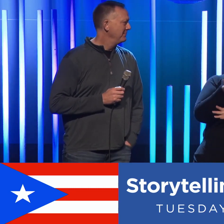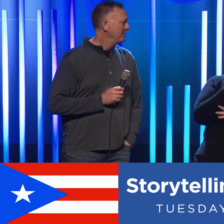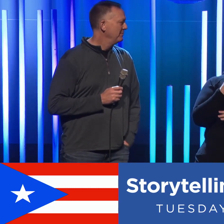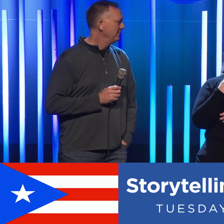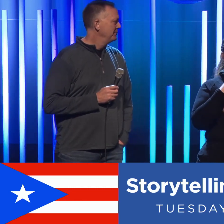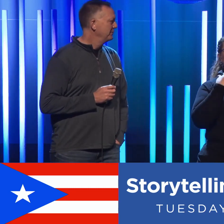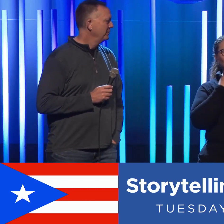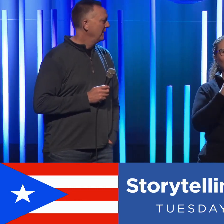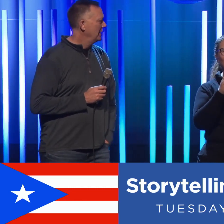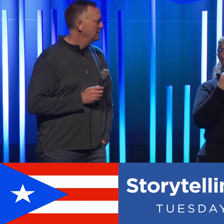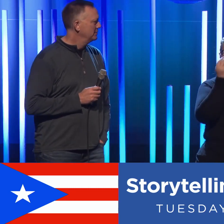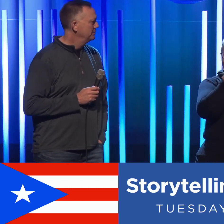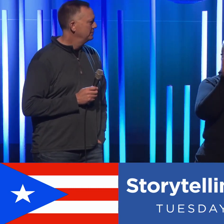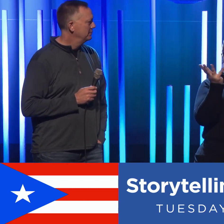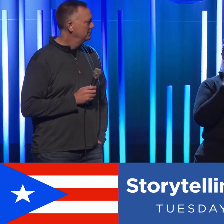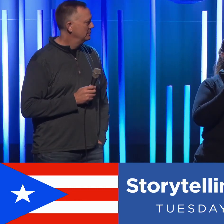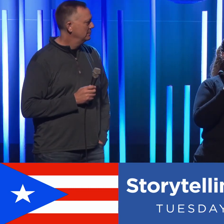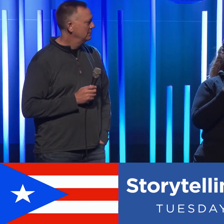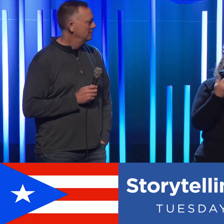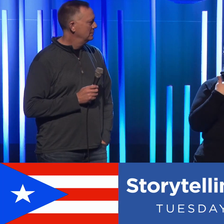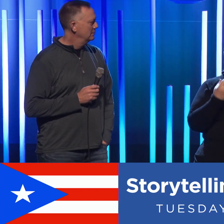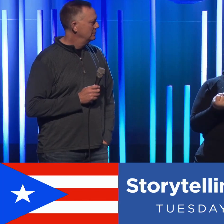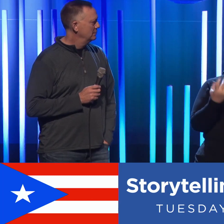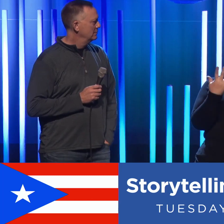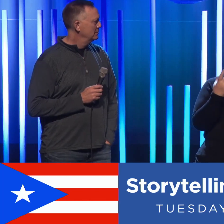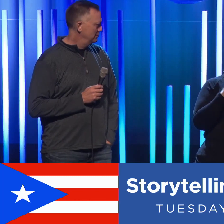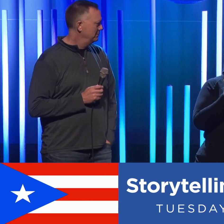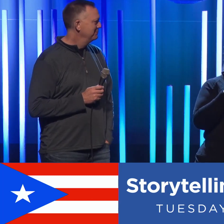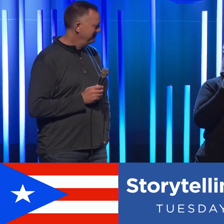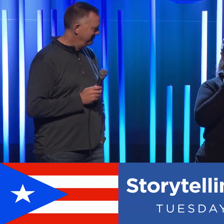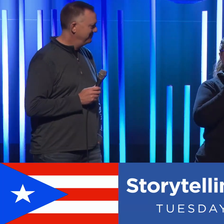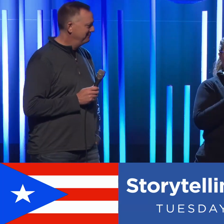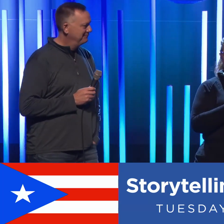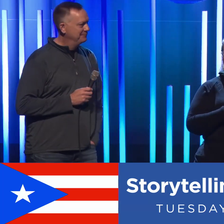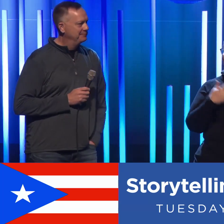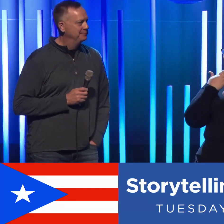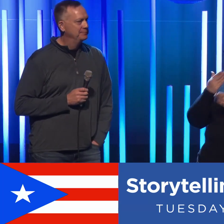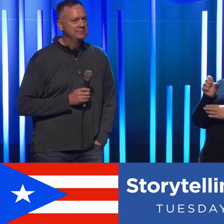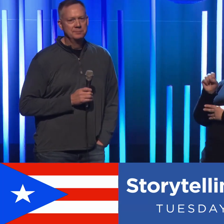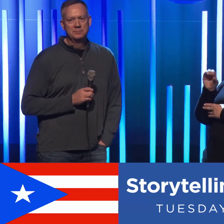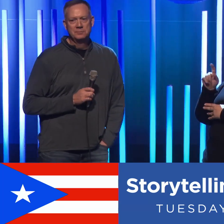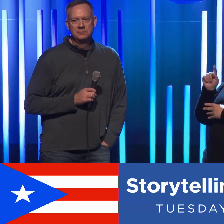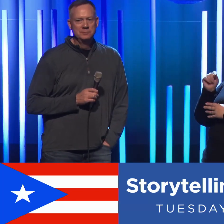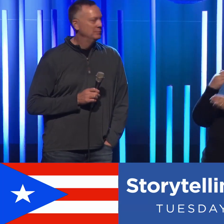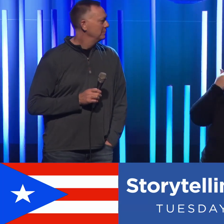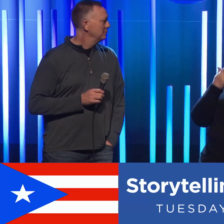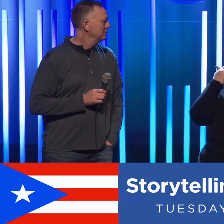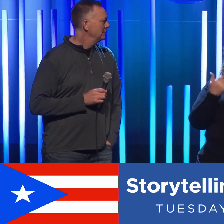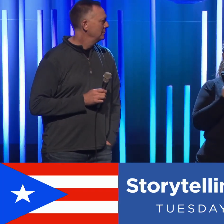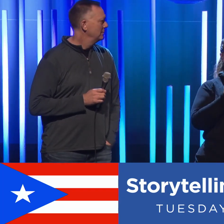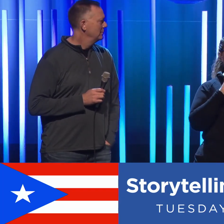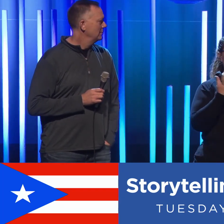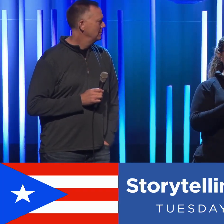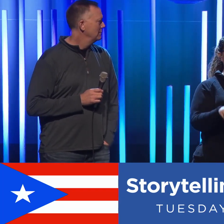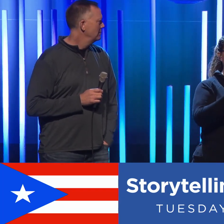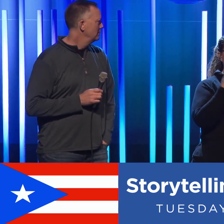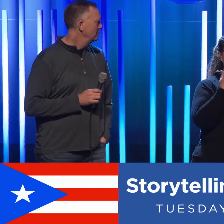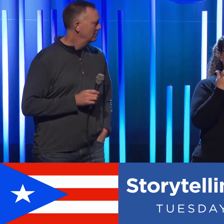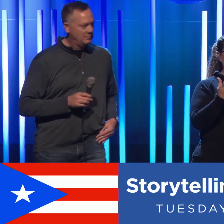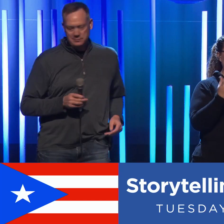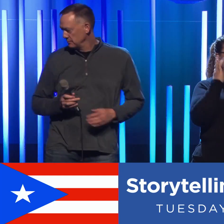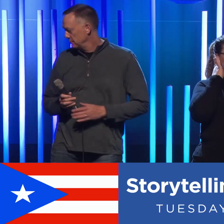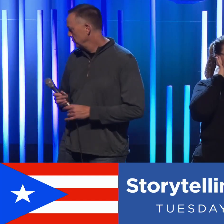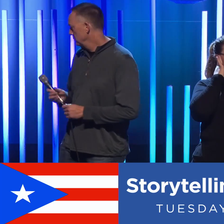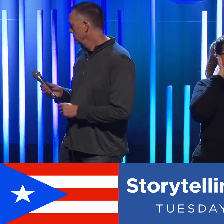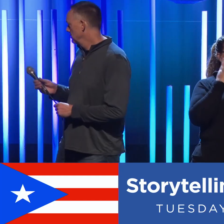love to share our stories with you. We have many to tell. So thank you, Scott, and thank you for supporting our trip. So right now, I'm going to turn it over to my